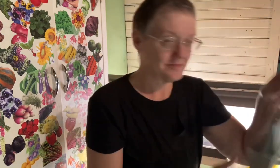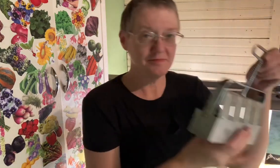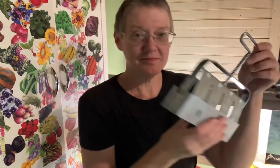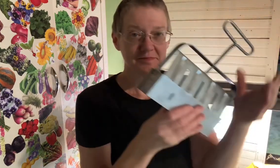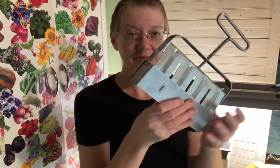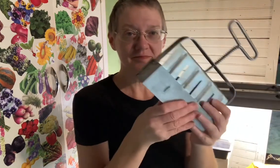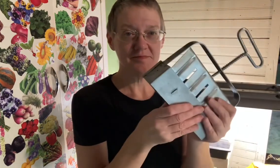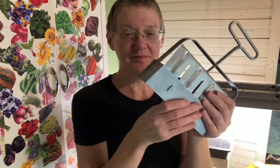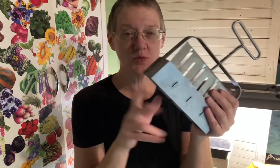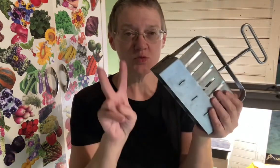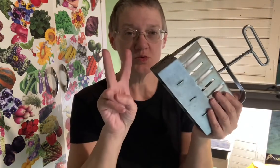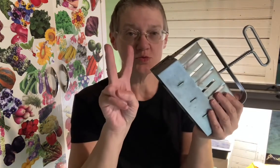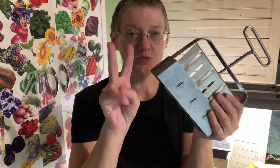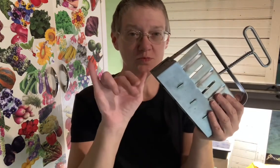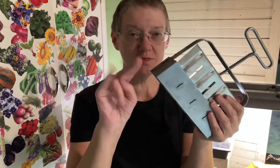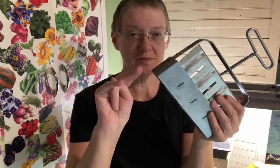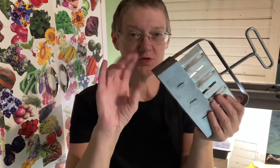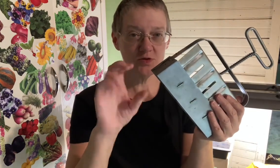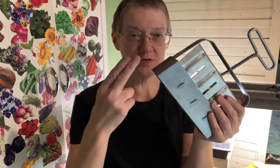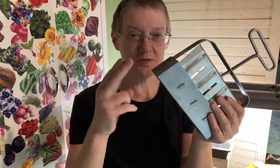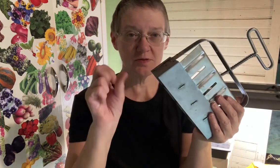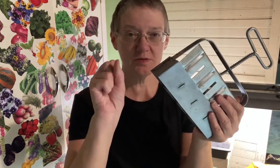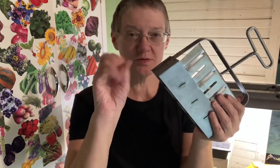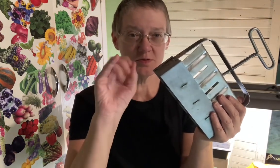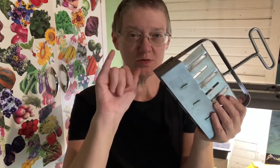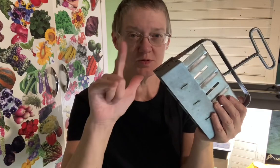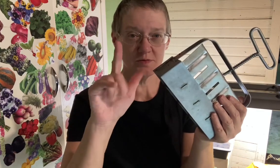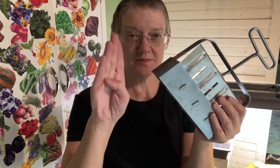along with the 2-inch soil blocker.